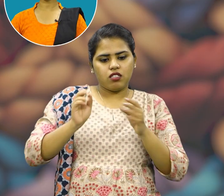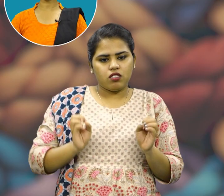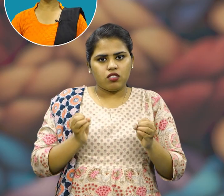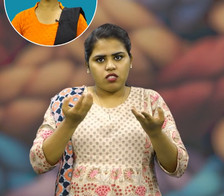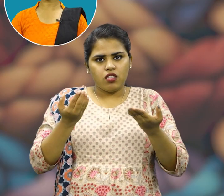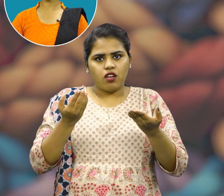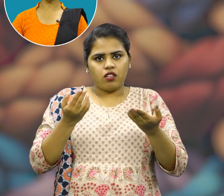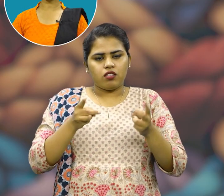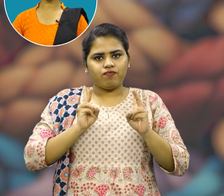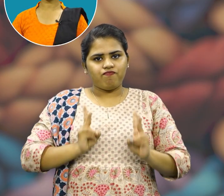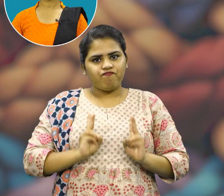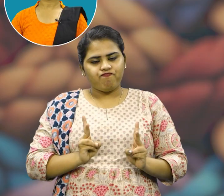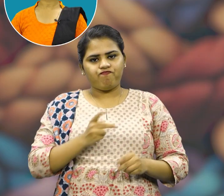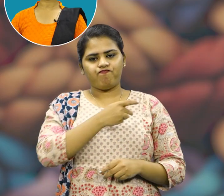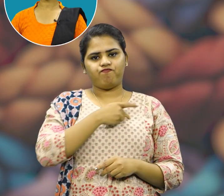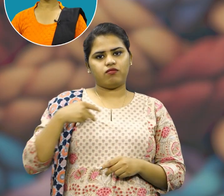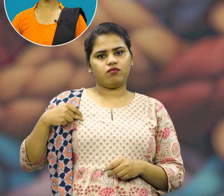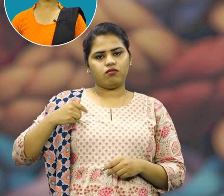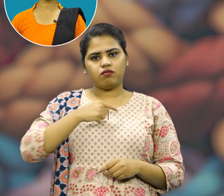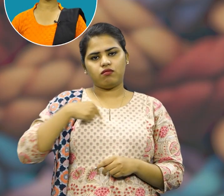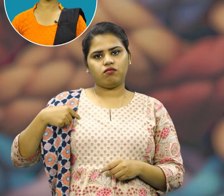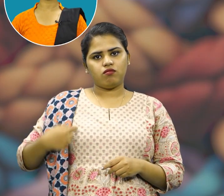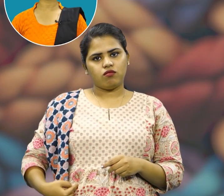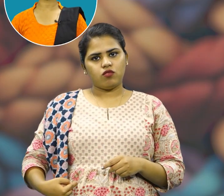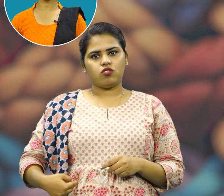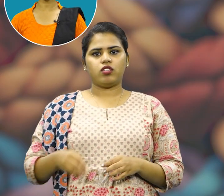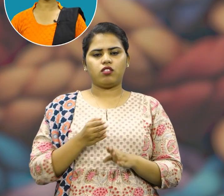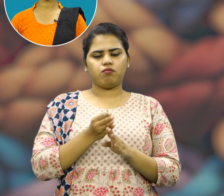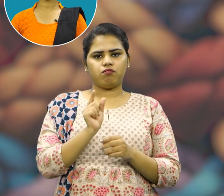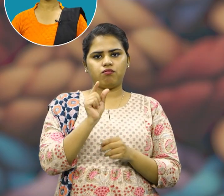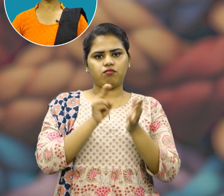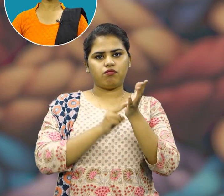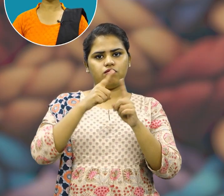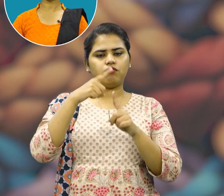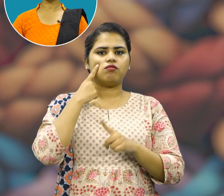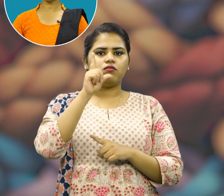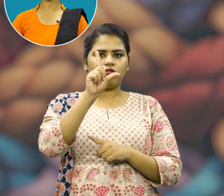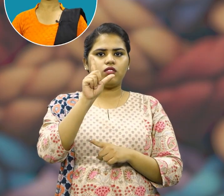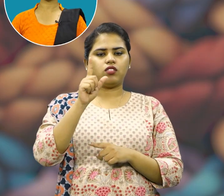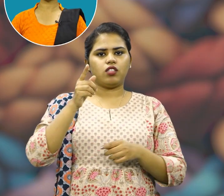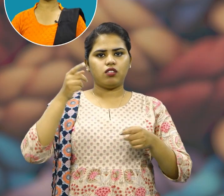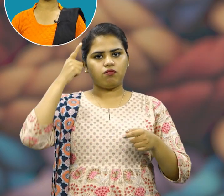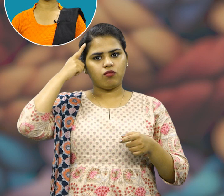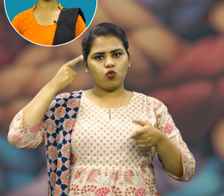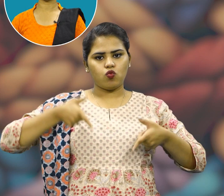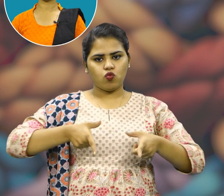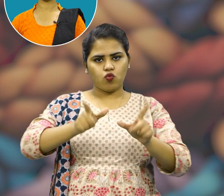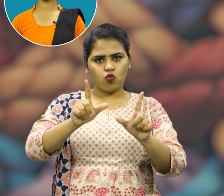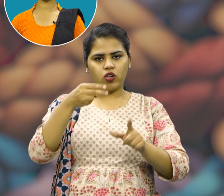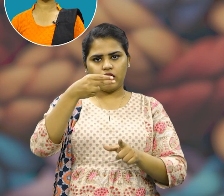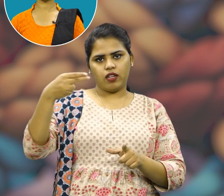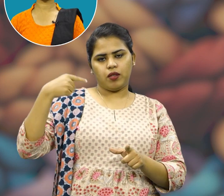remained confined to China until the Silk Road opened at 114 BC.